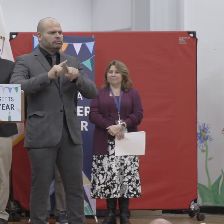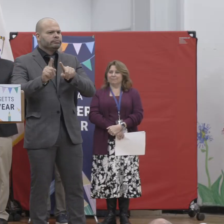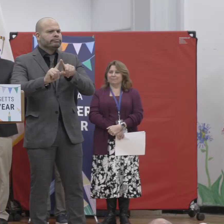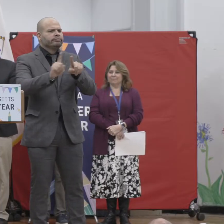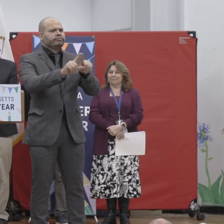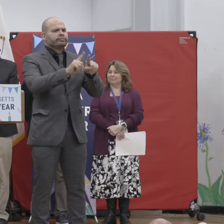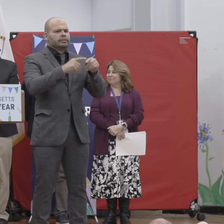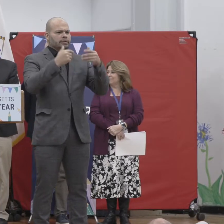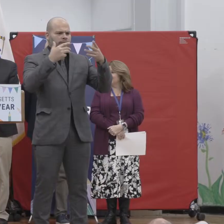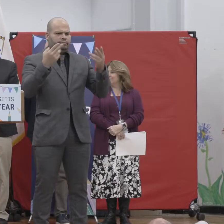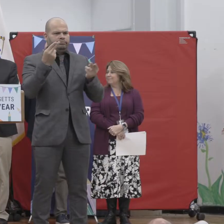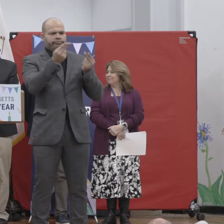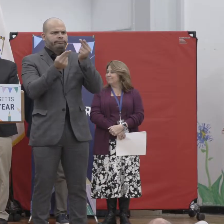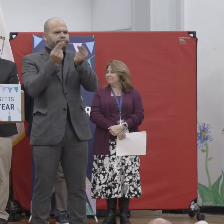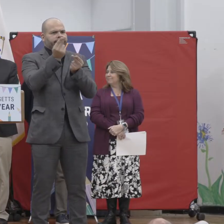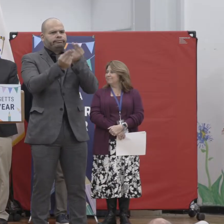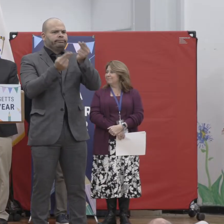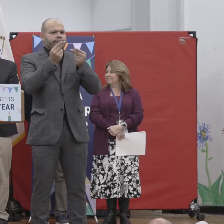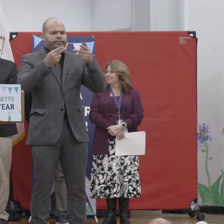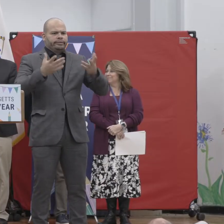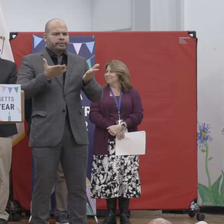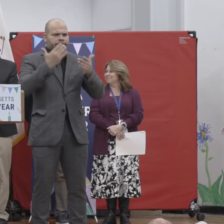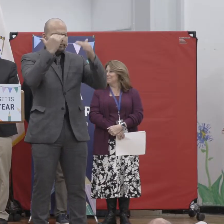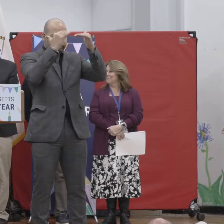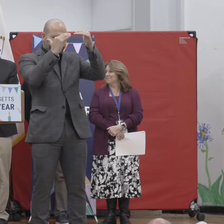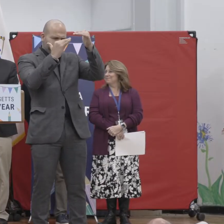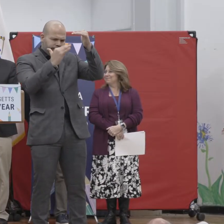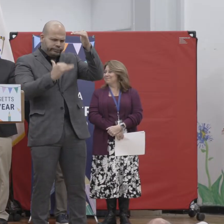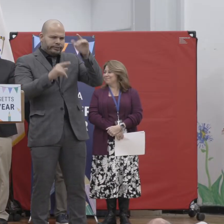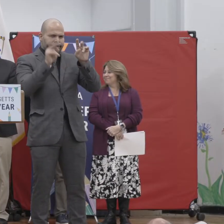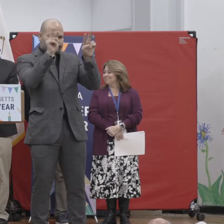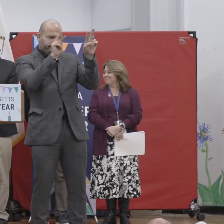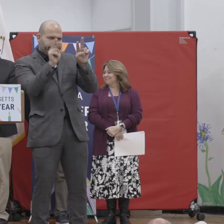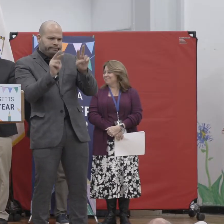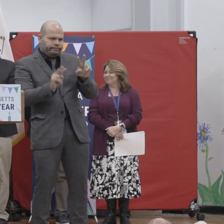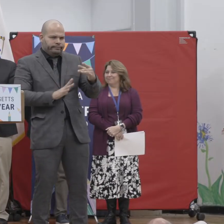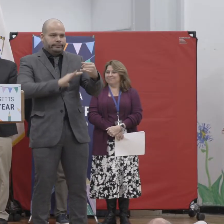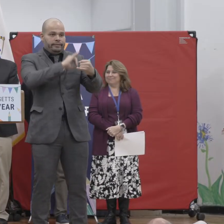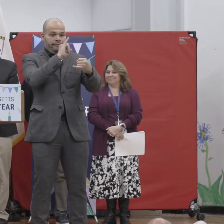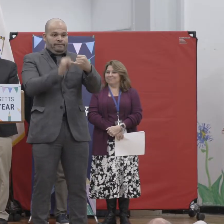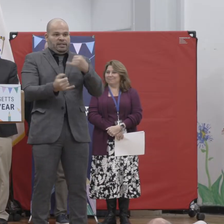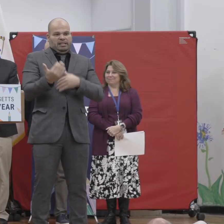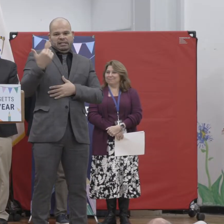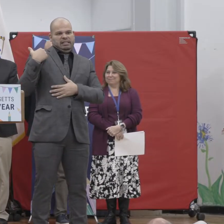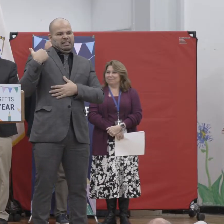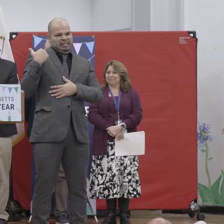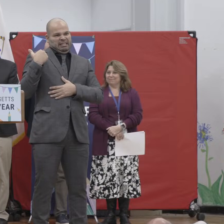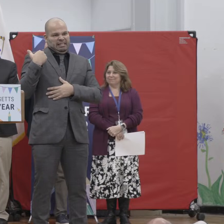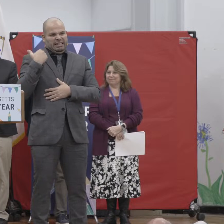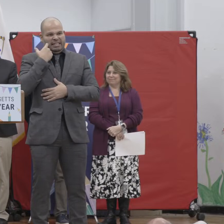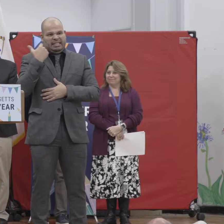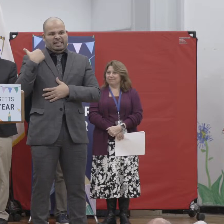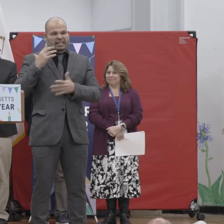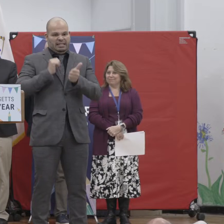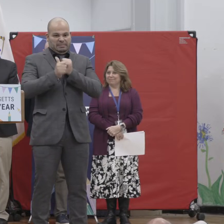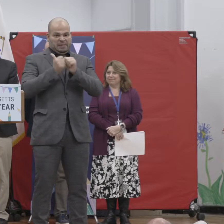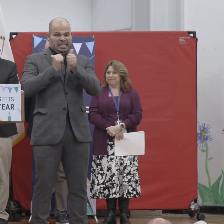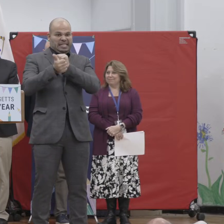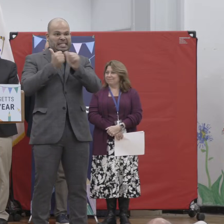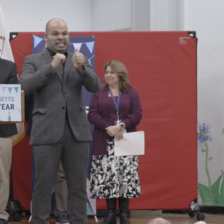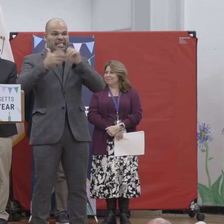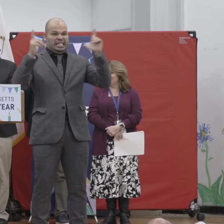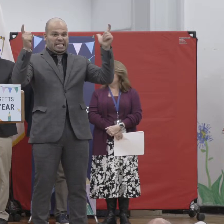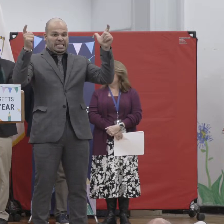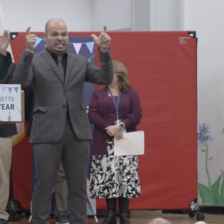to a series of finalists. You ever see those dance competitions on TV? Yeah, fight competitions, right?